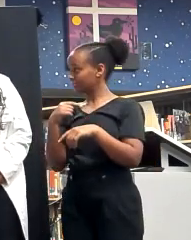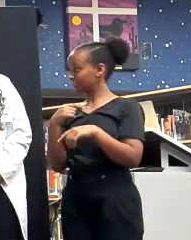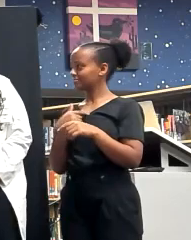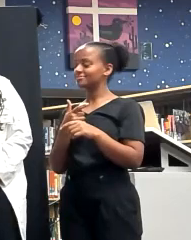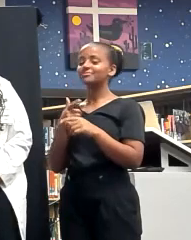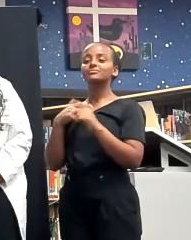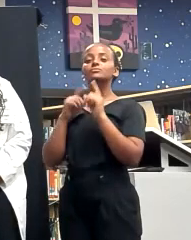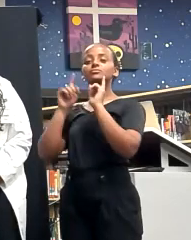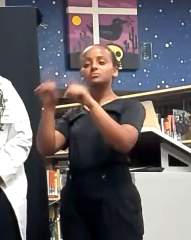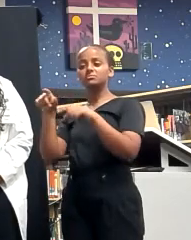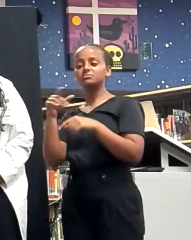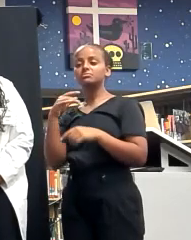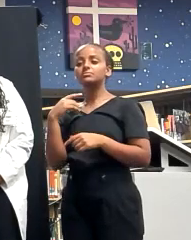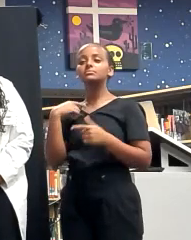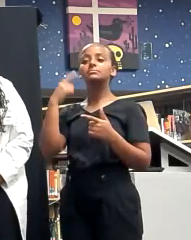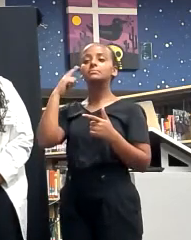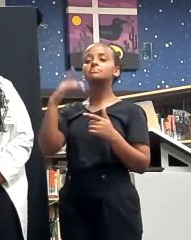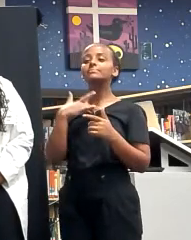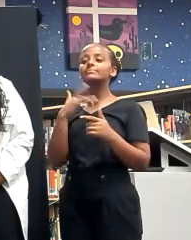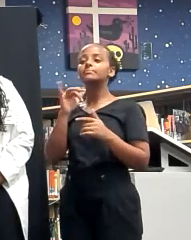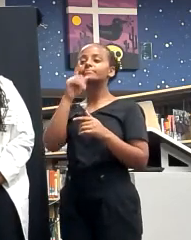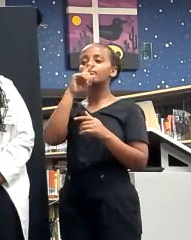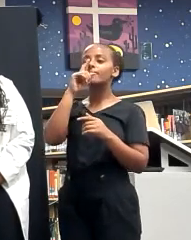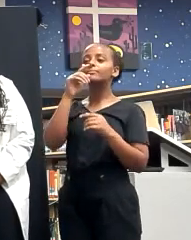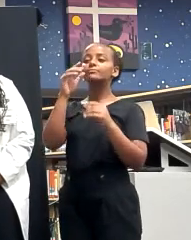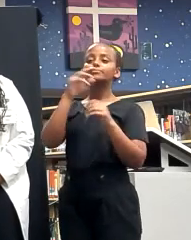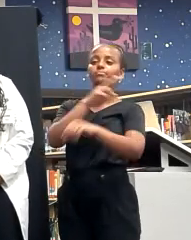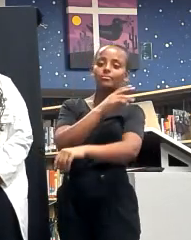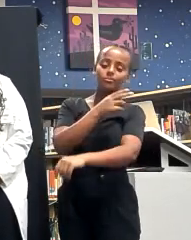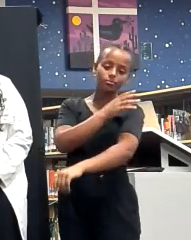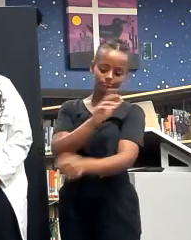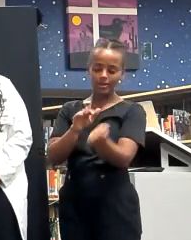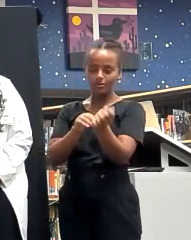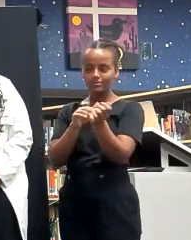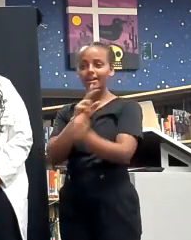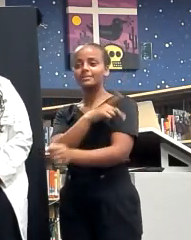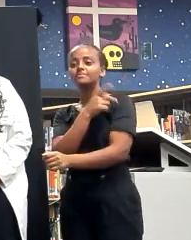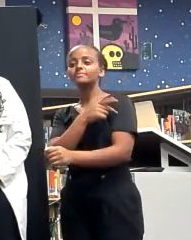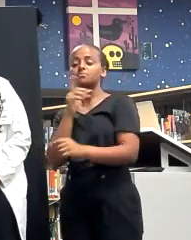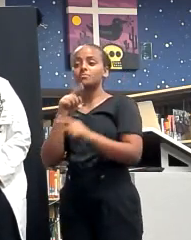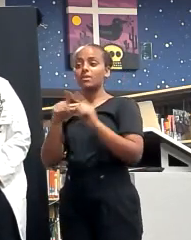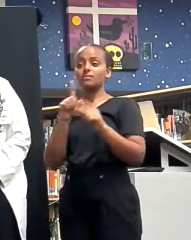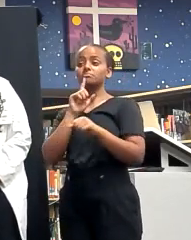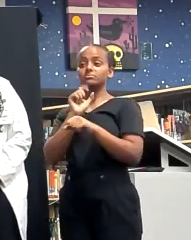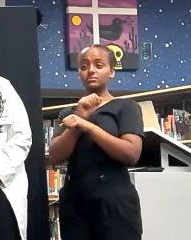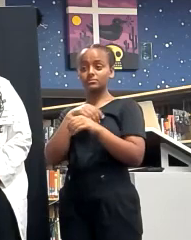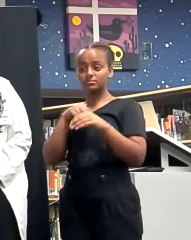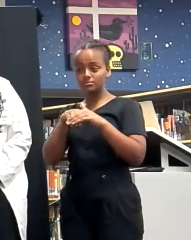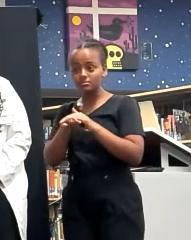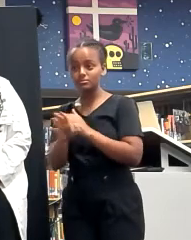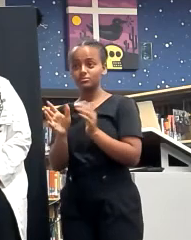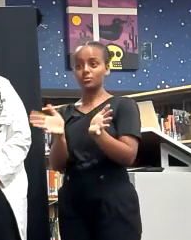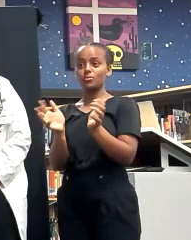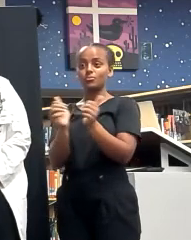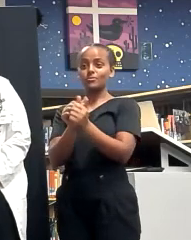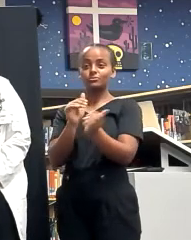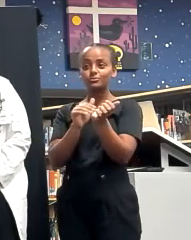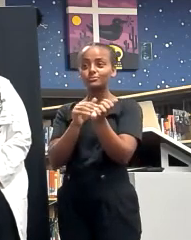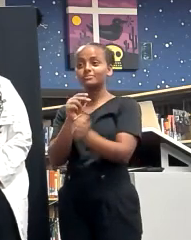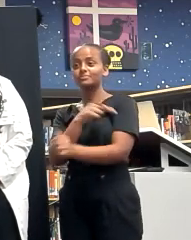cool. I think for me, The doctor and